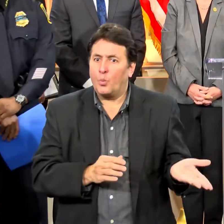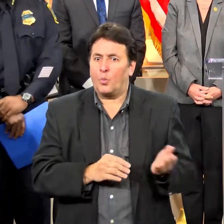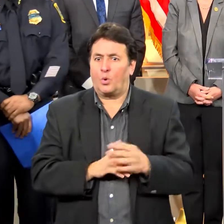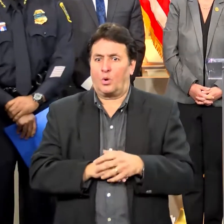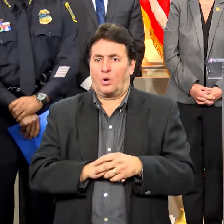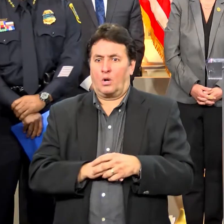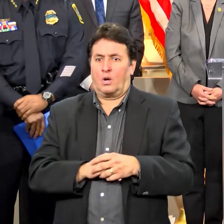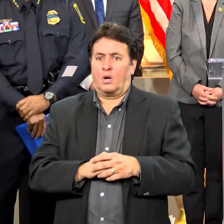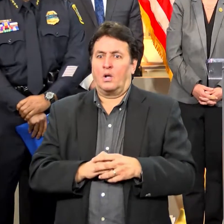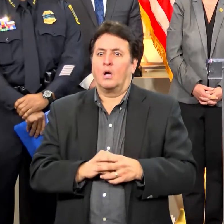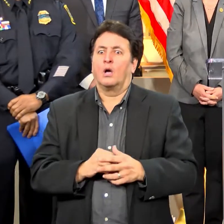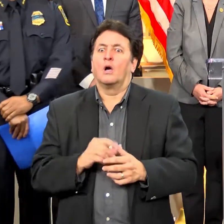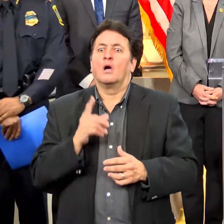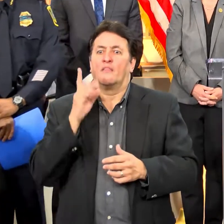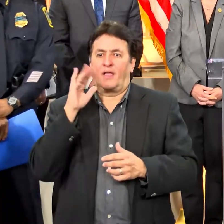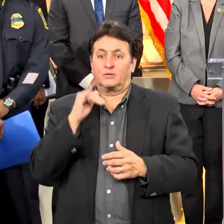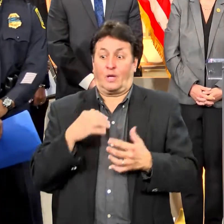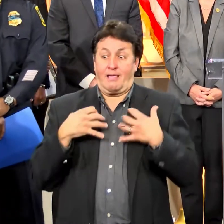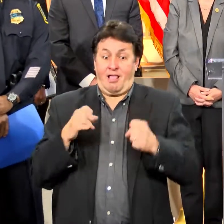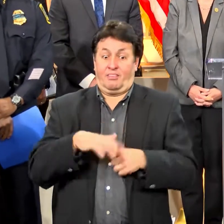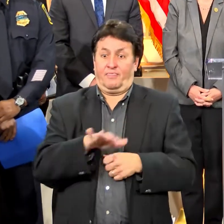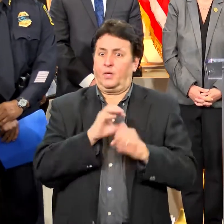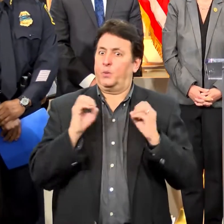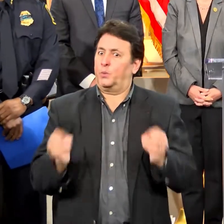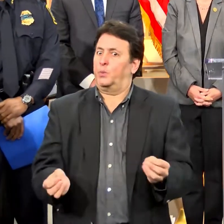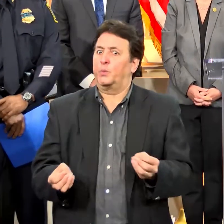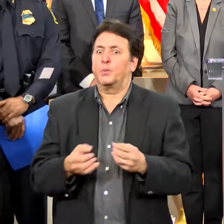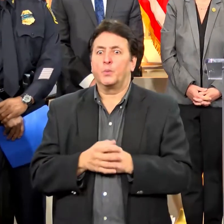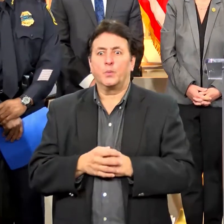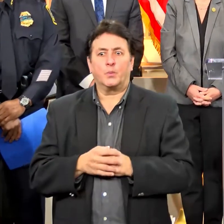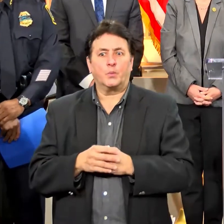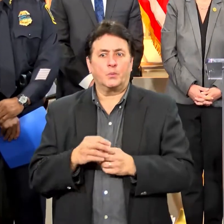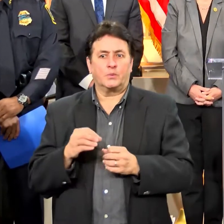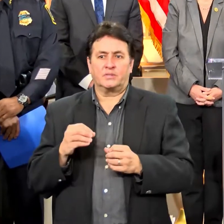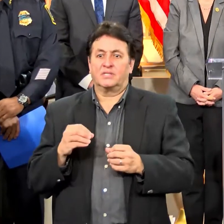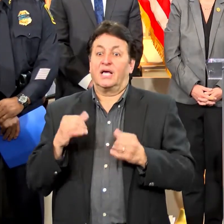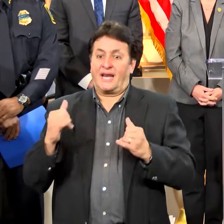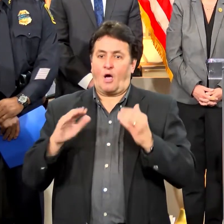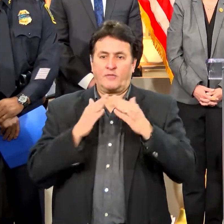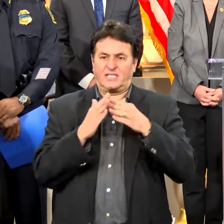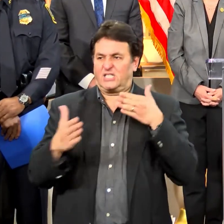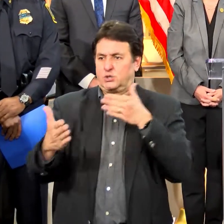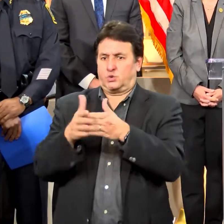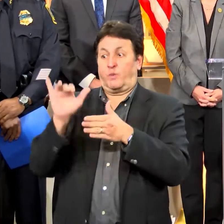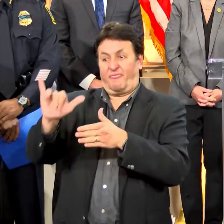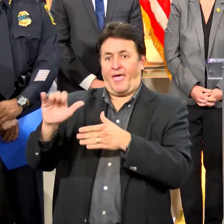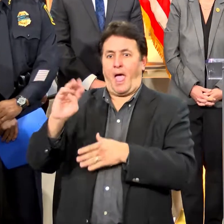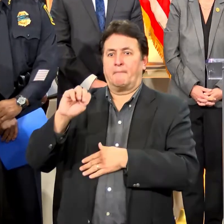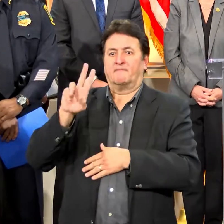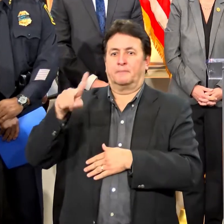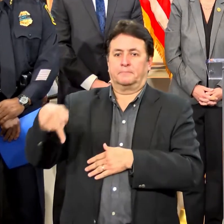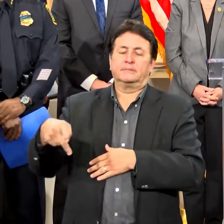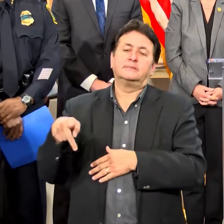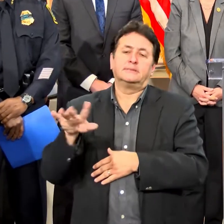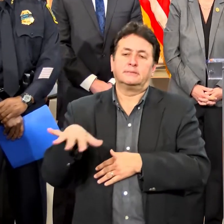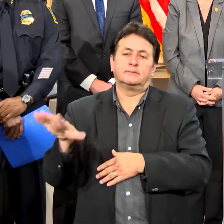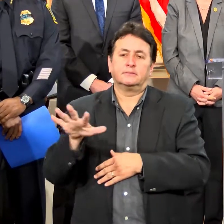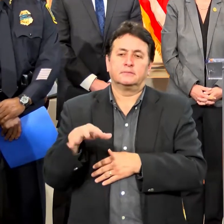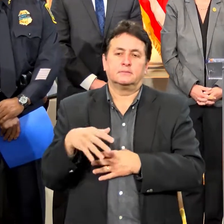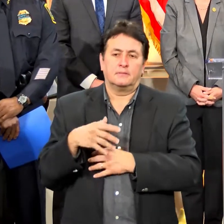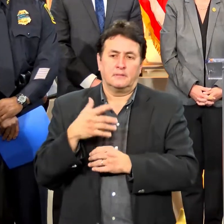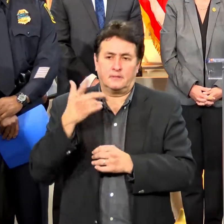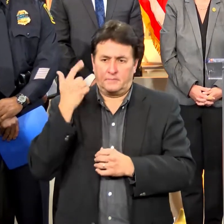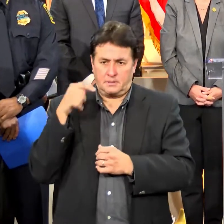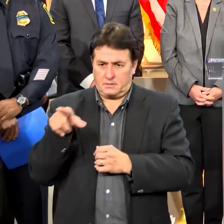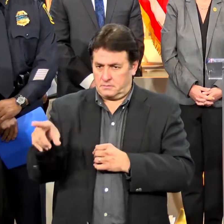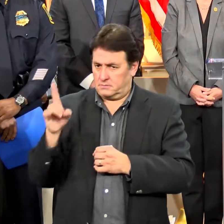community. The city's lawsuit seeks injunctive relief and asks the courts to compel the defendant to abate the